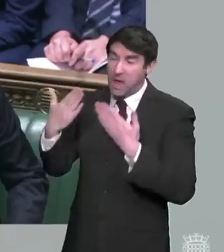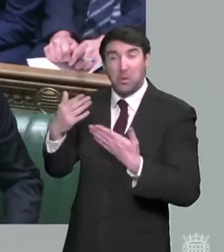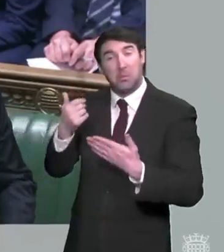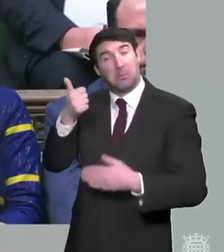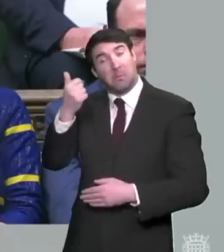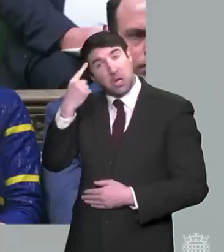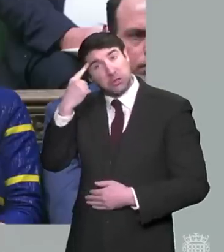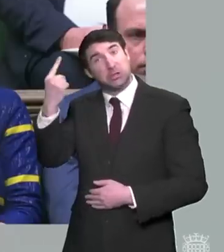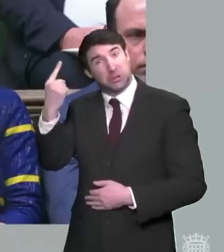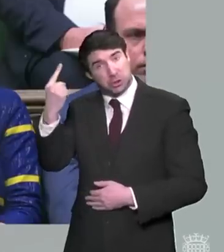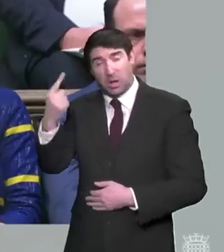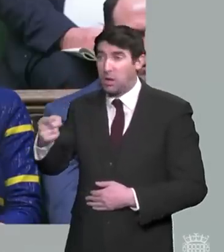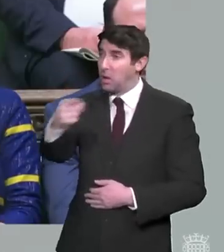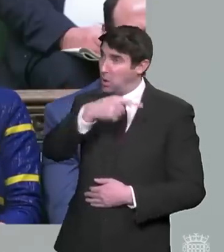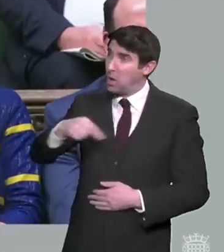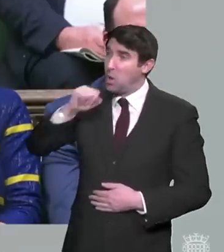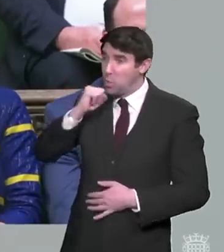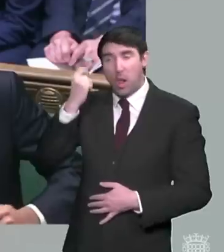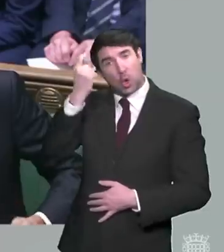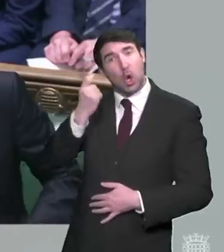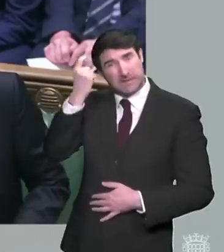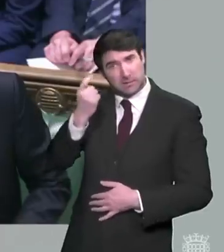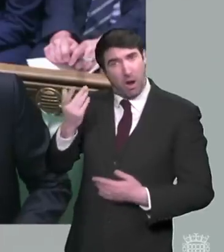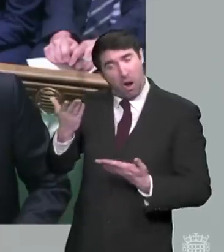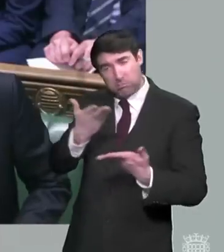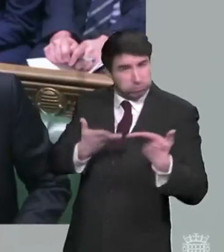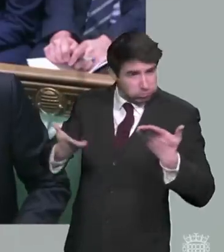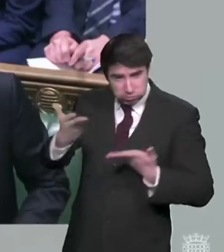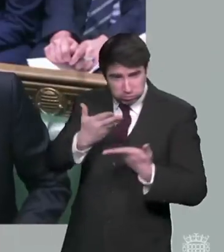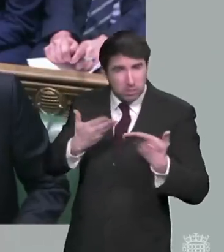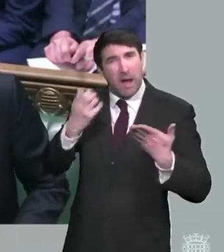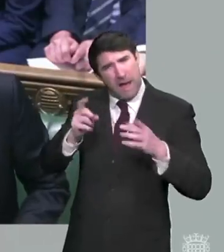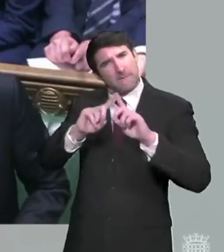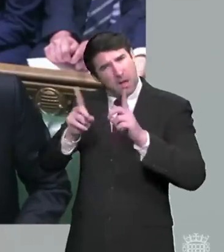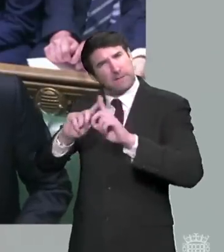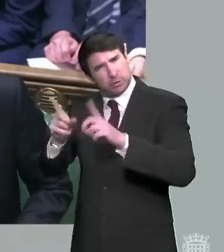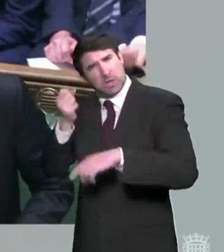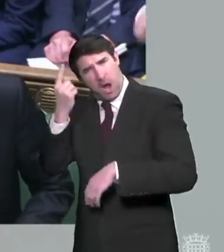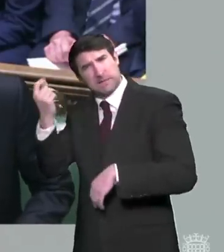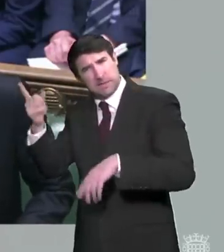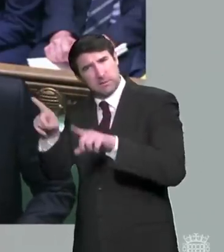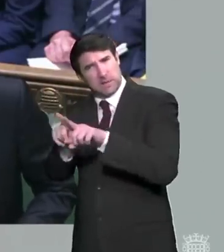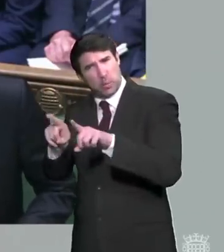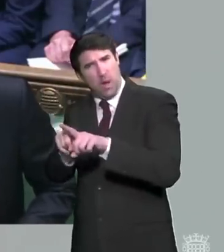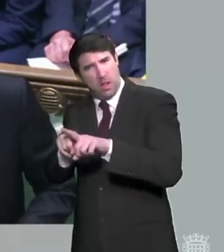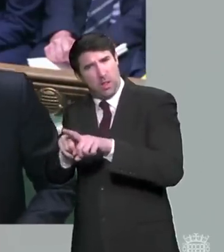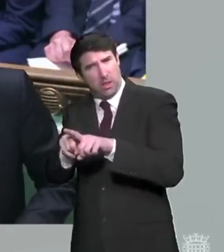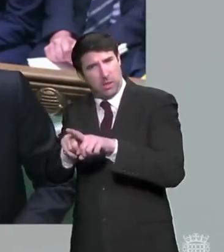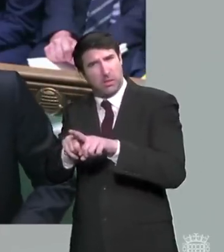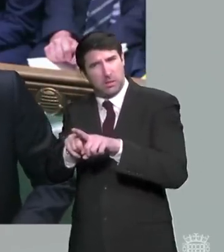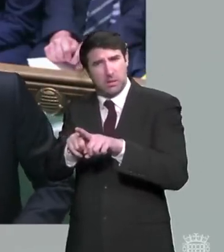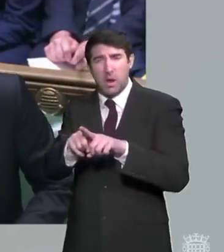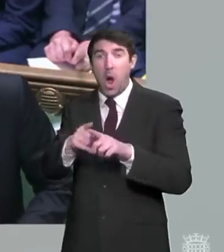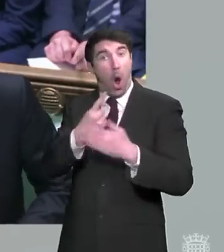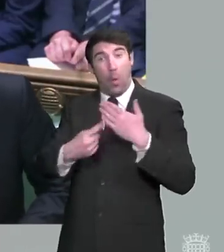I'm sure it's something that we are considering as we speak, and there will be many other ways that we can mark that moment, not least as an